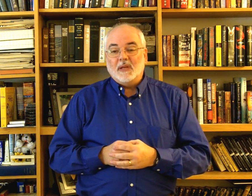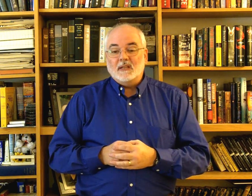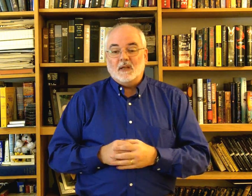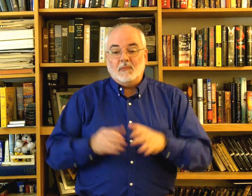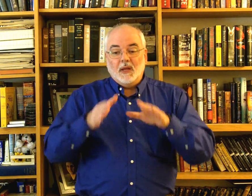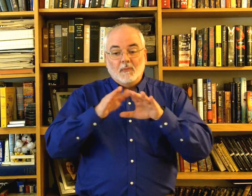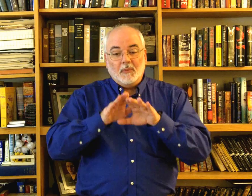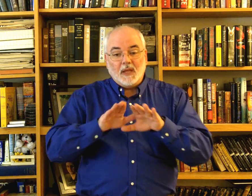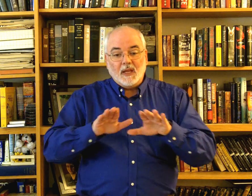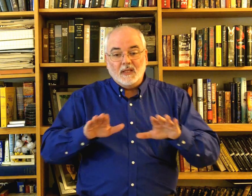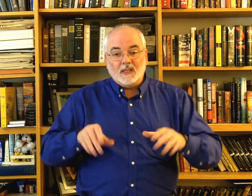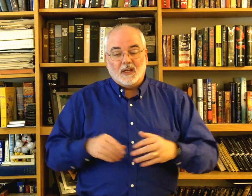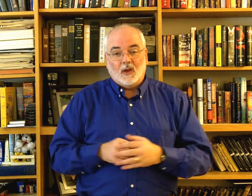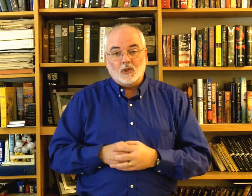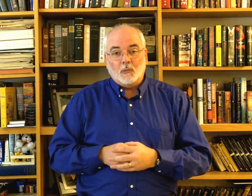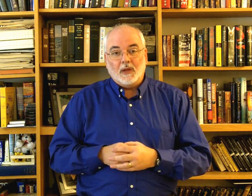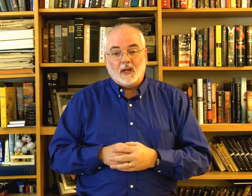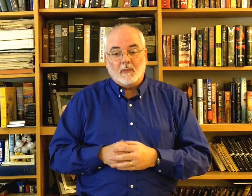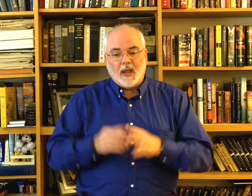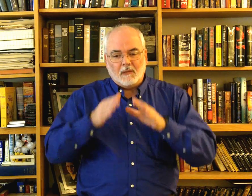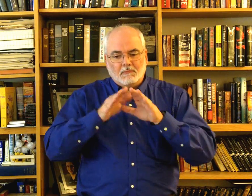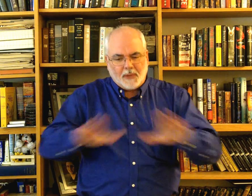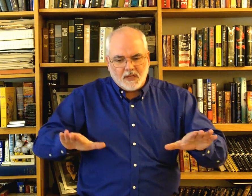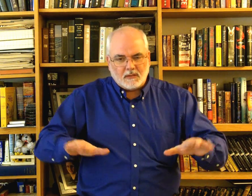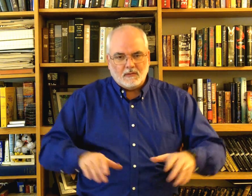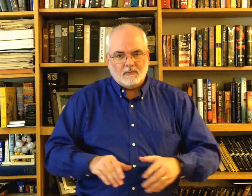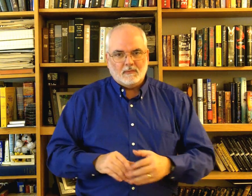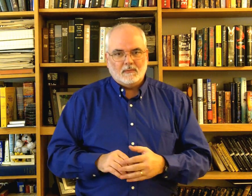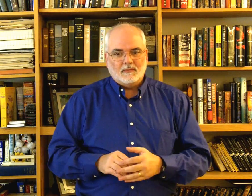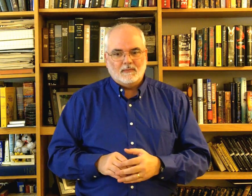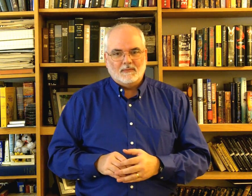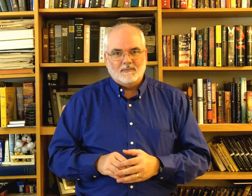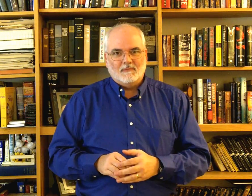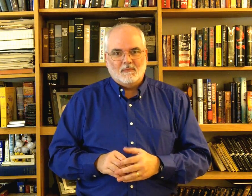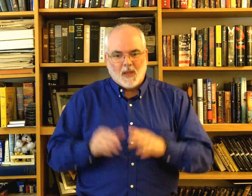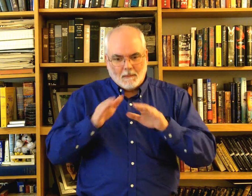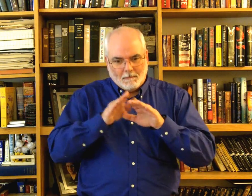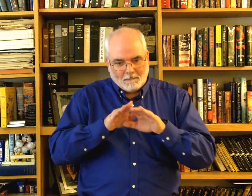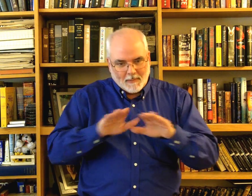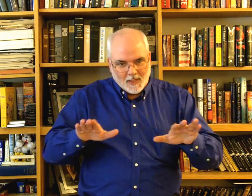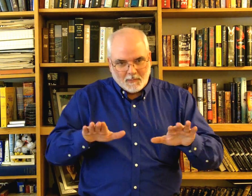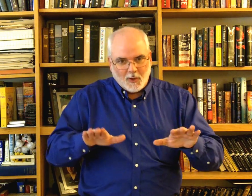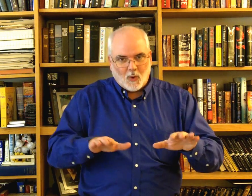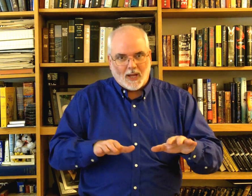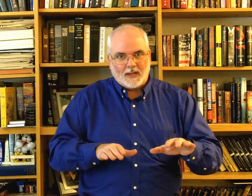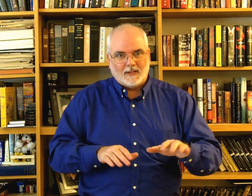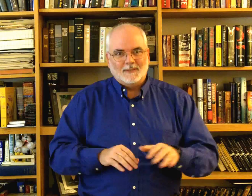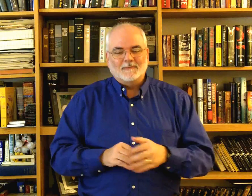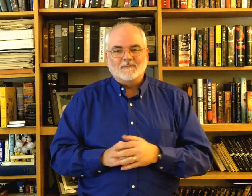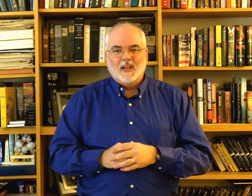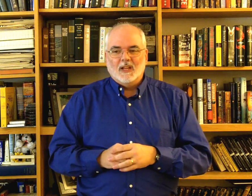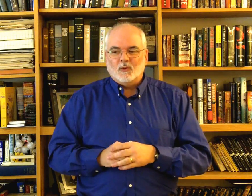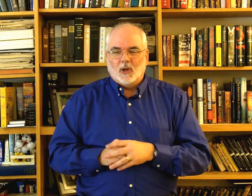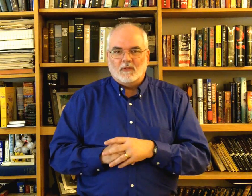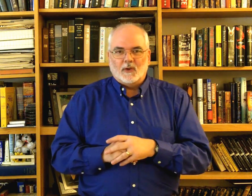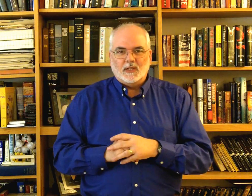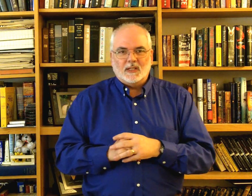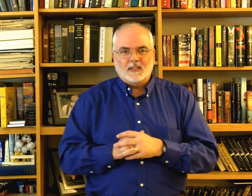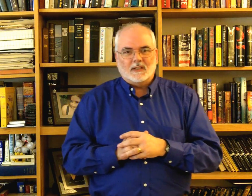Peace could be peace. It could also be a command. Peace! That means be quiet. One of the first